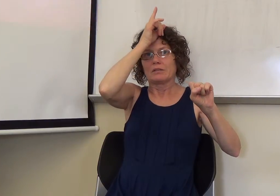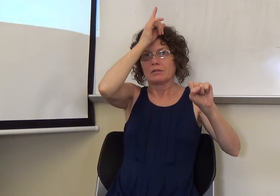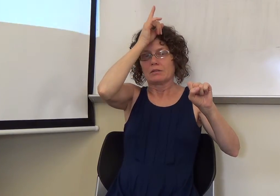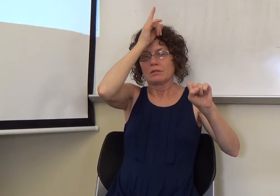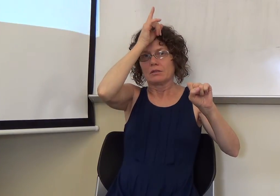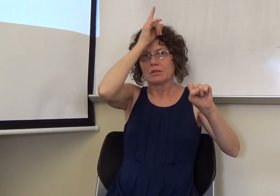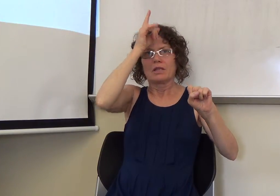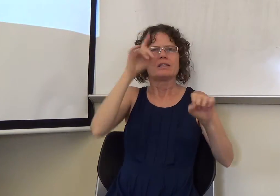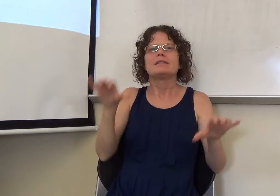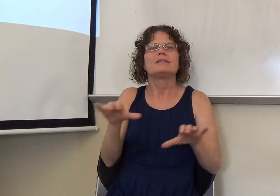did what?